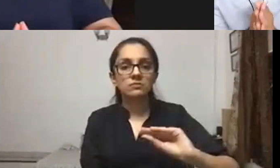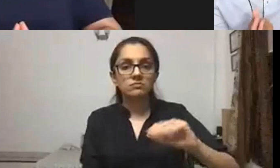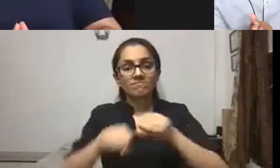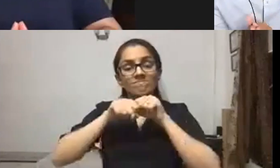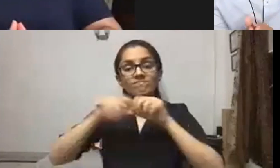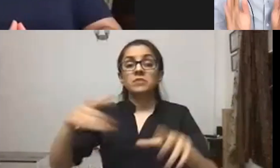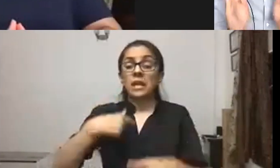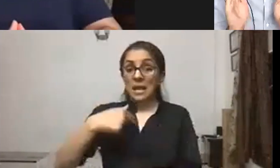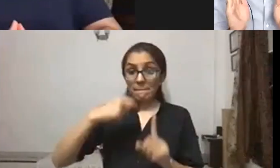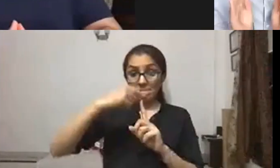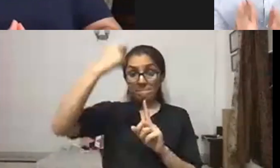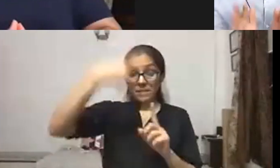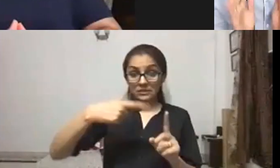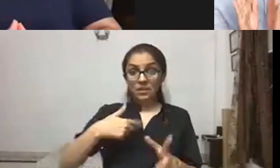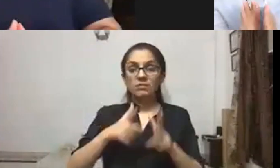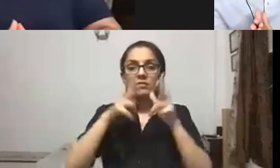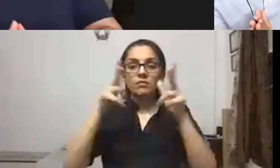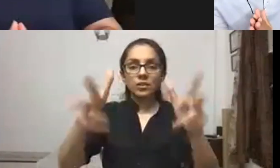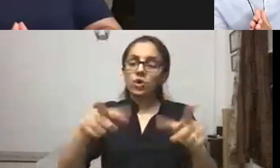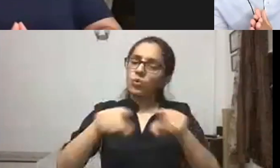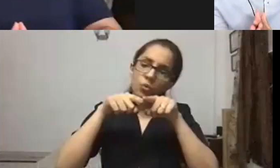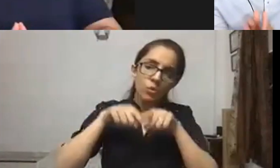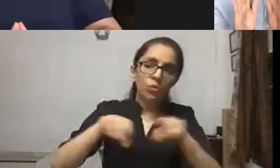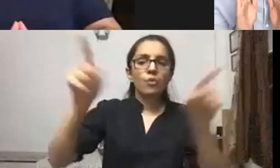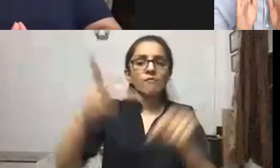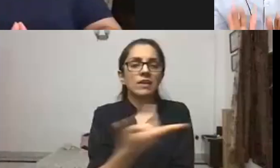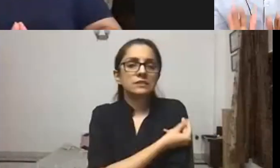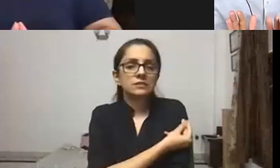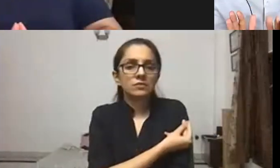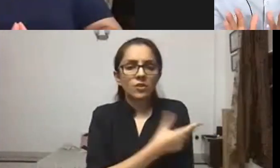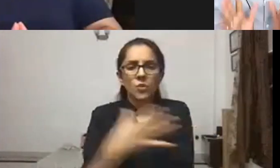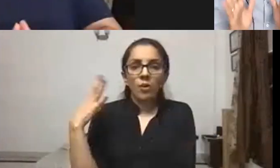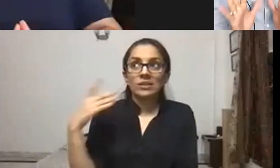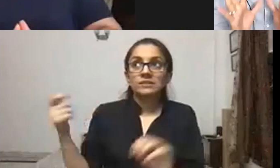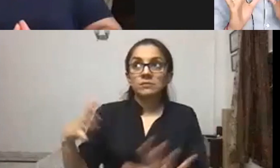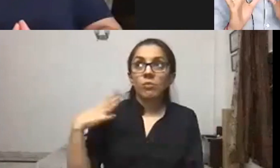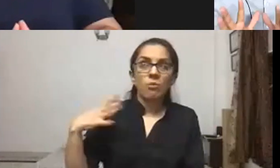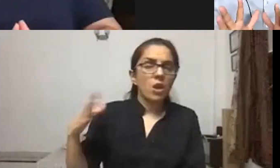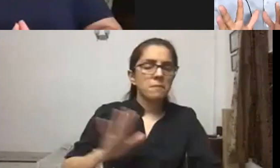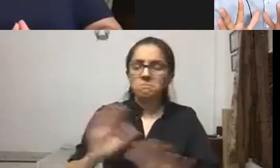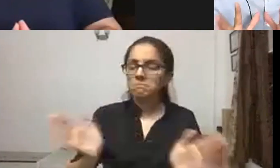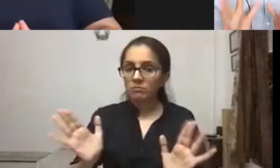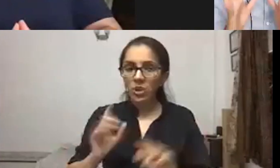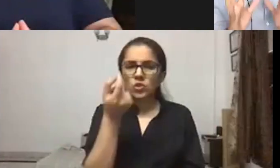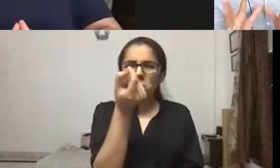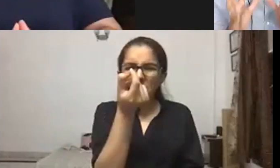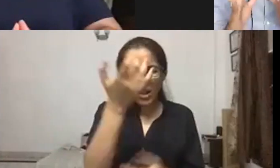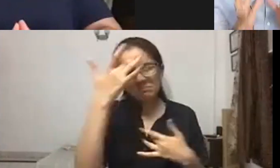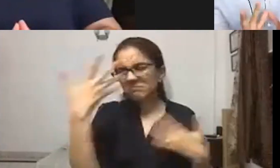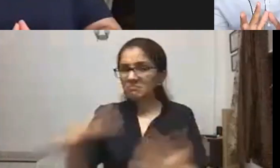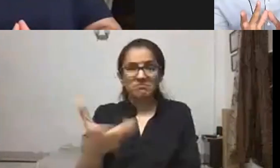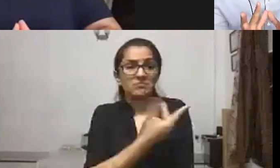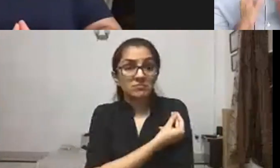to you today is that you should take your vaccine. Don't wait for 6 months if you've got a mild disease. So if you've